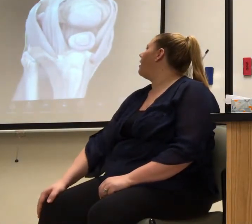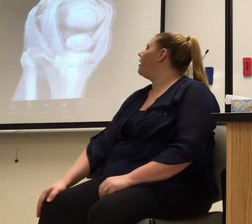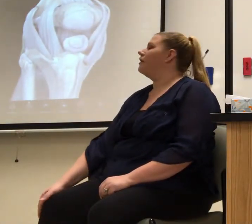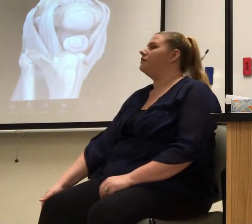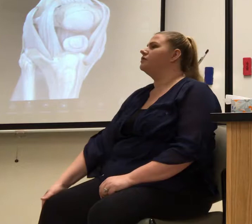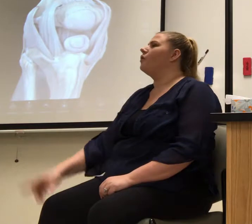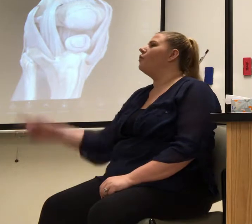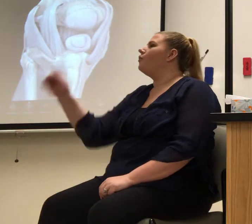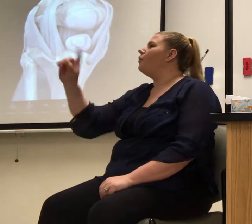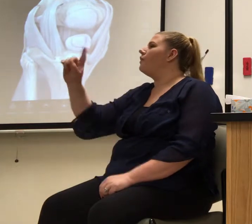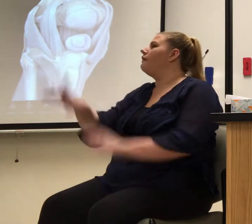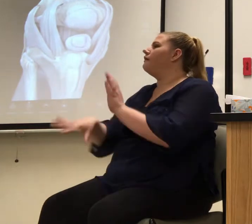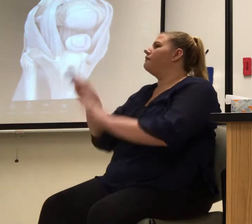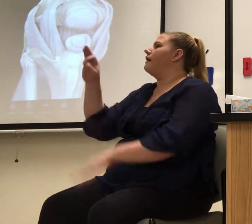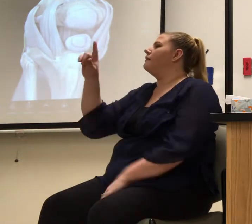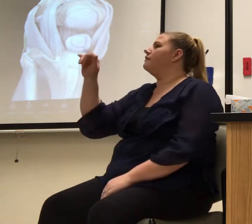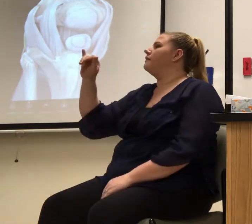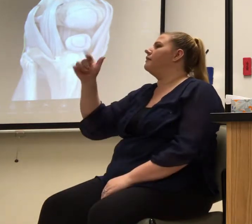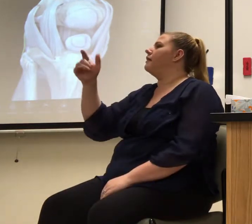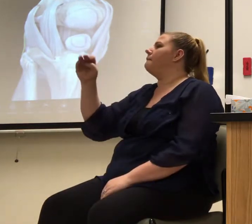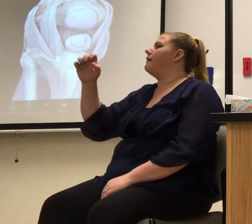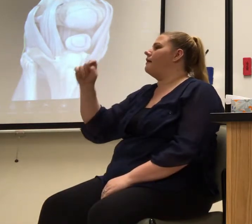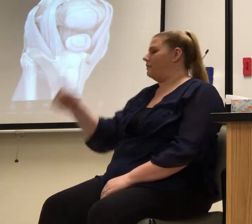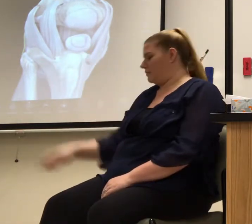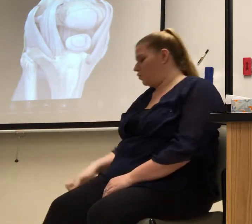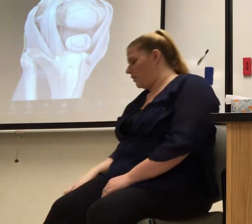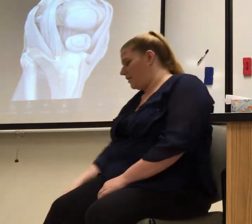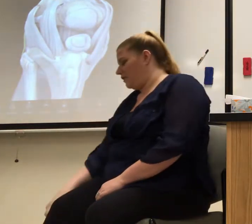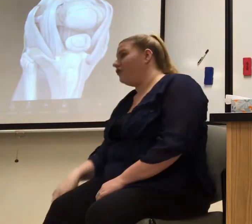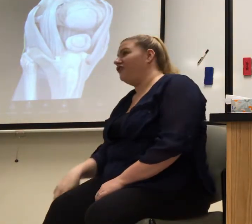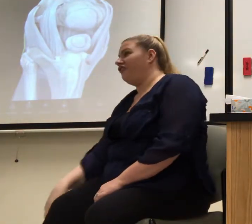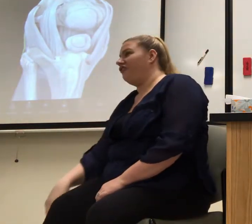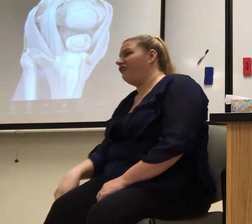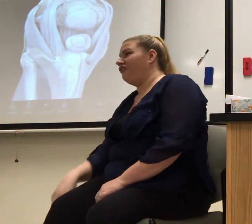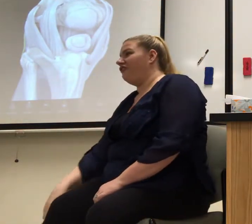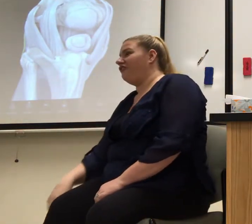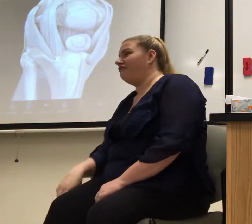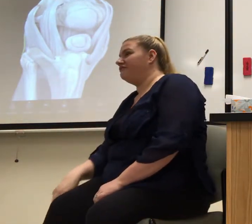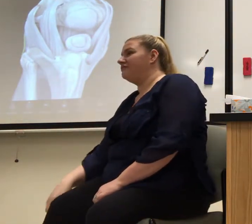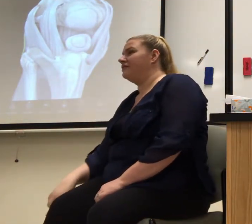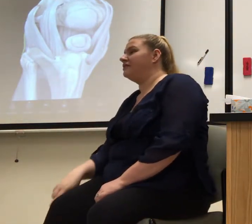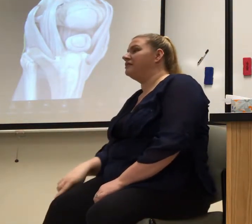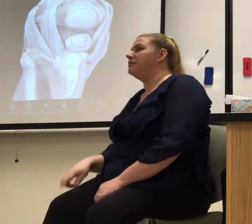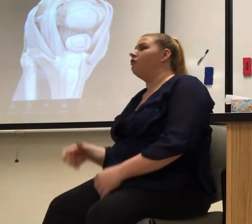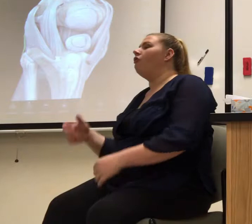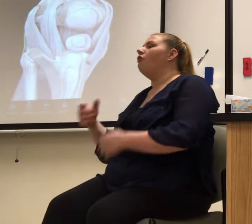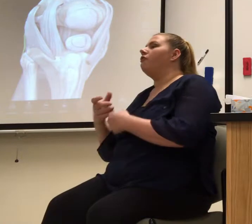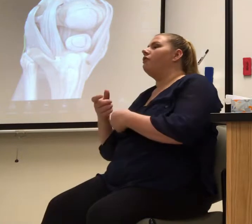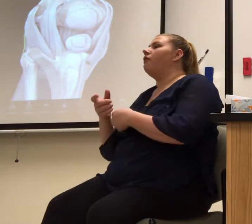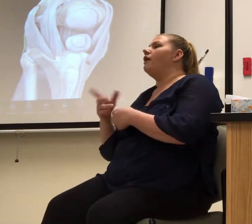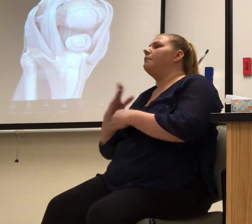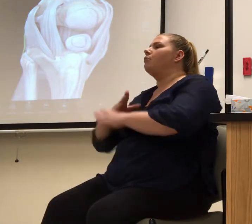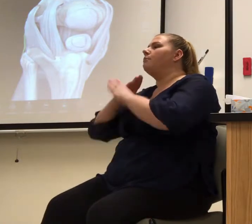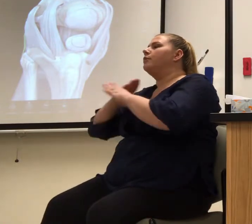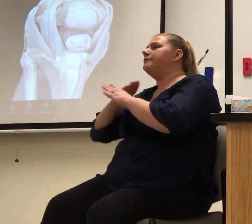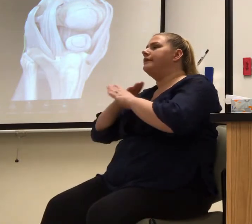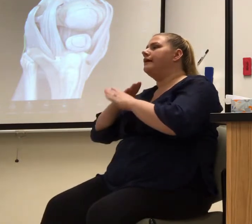knee. So it keeps the knee from buckling out, right?